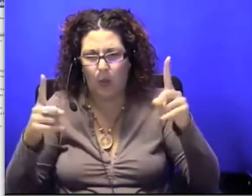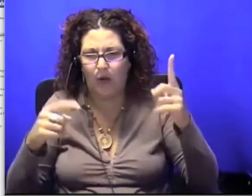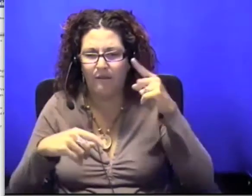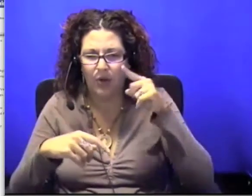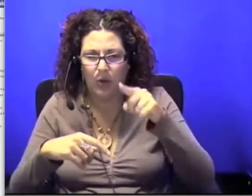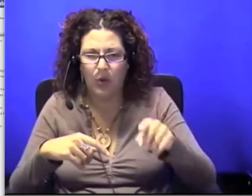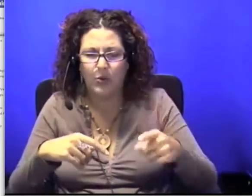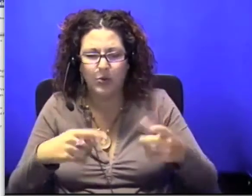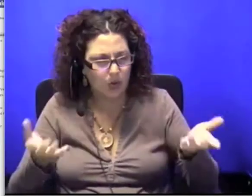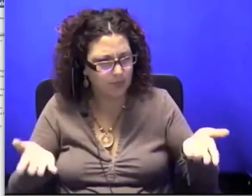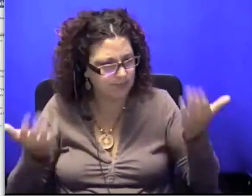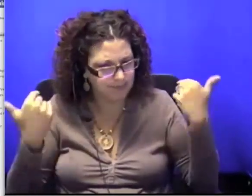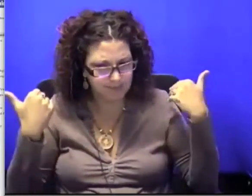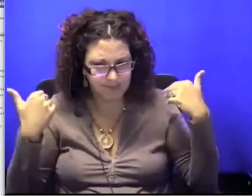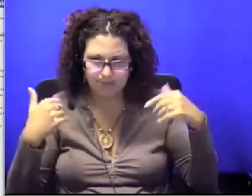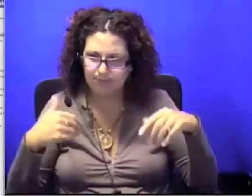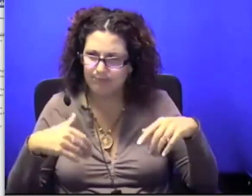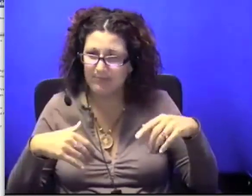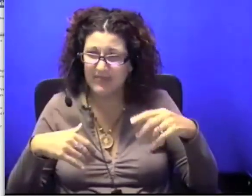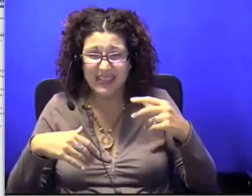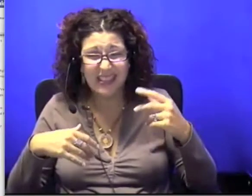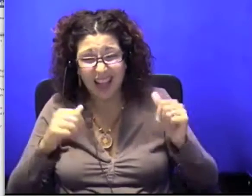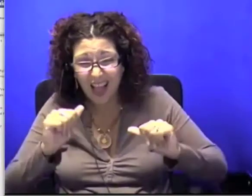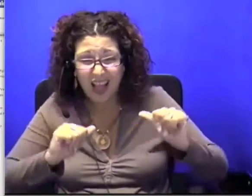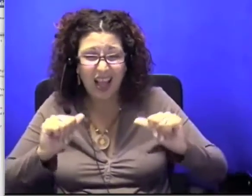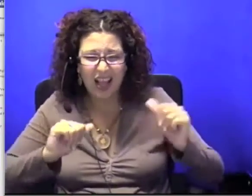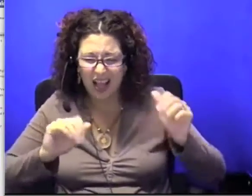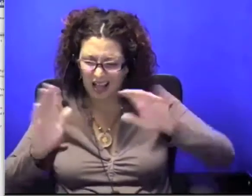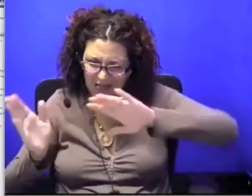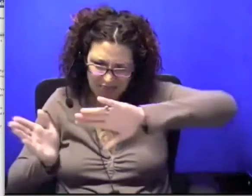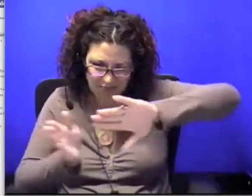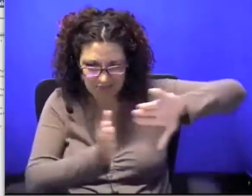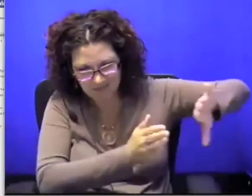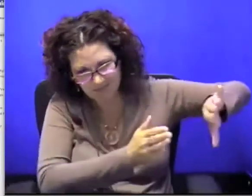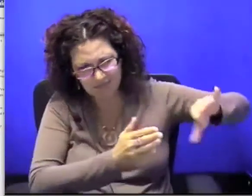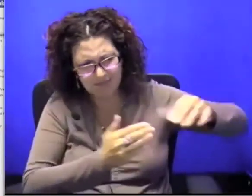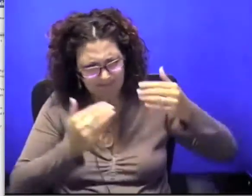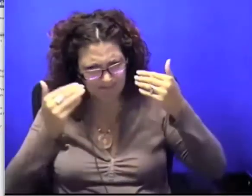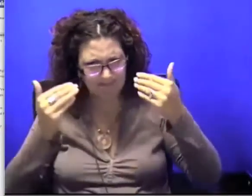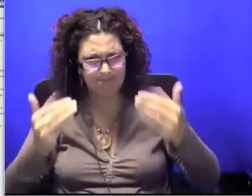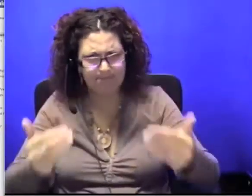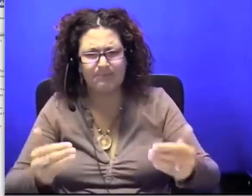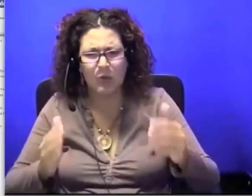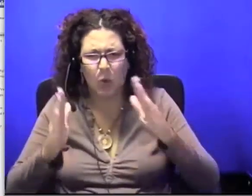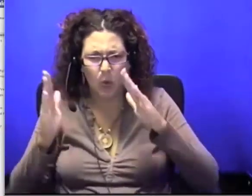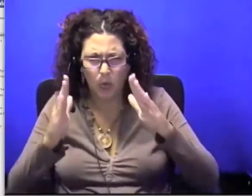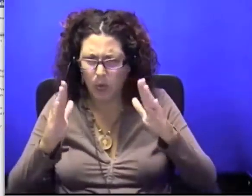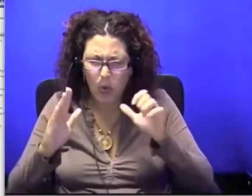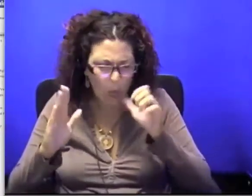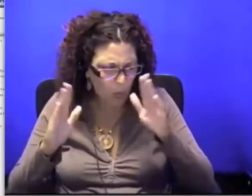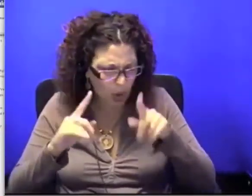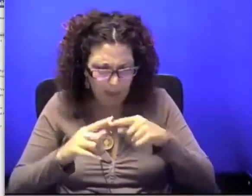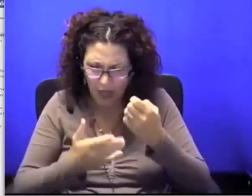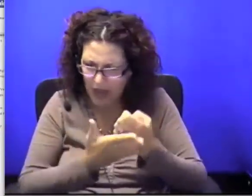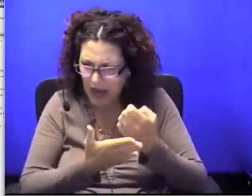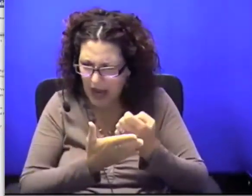you this time. So let's just set aside any doubts or fears you might have, and let's quit worrying about the